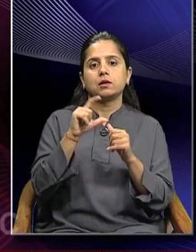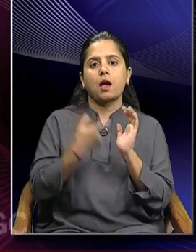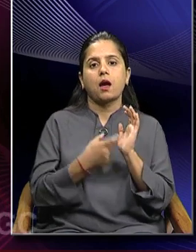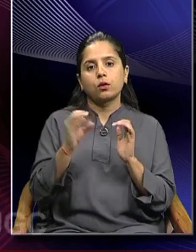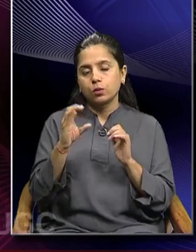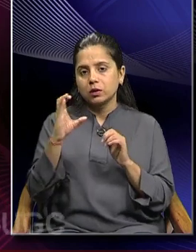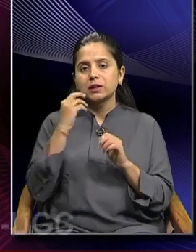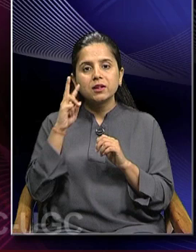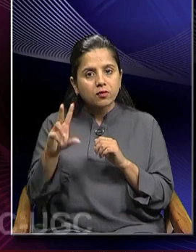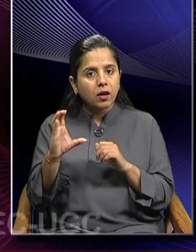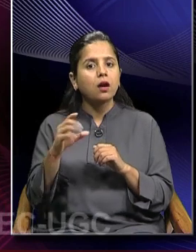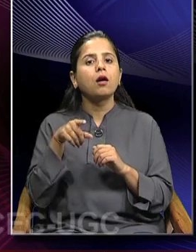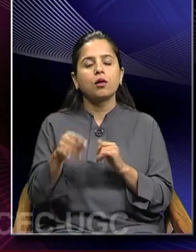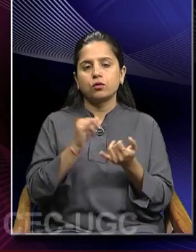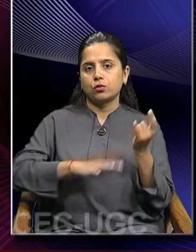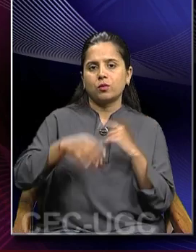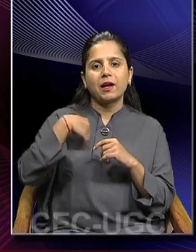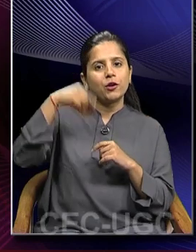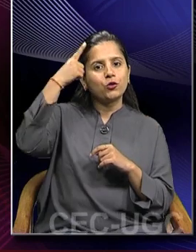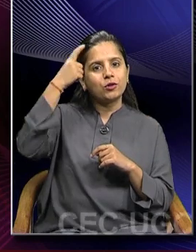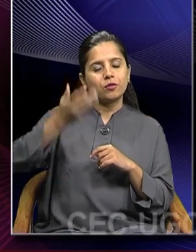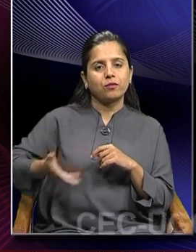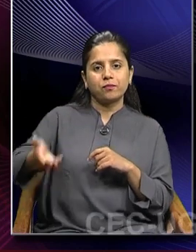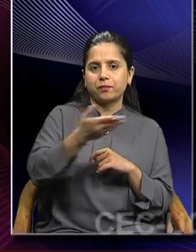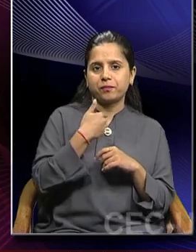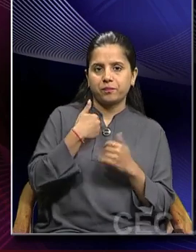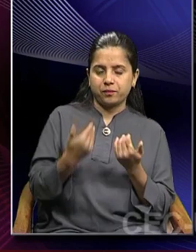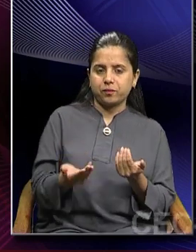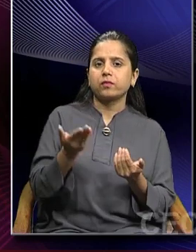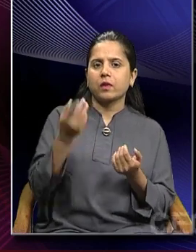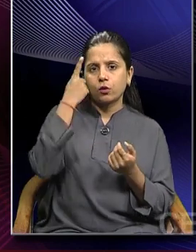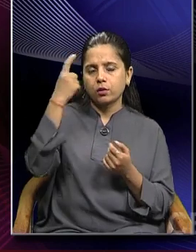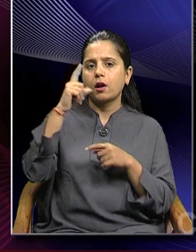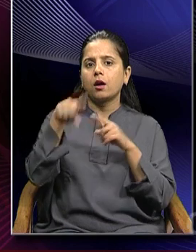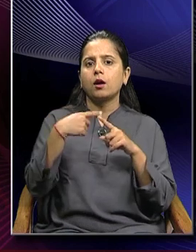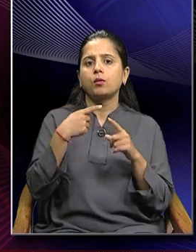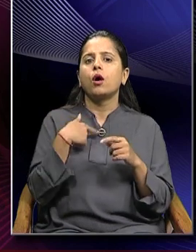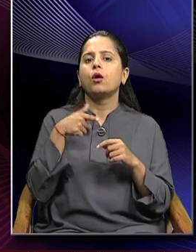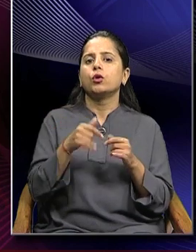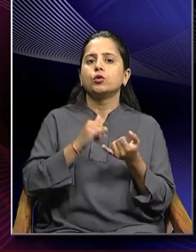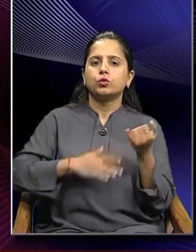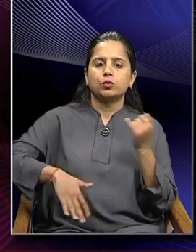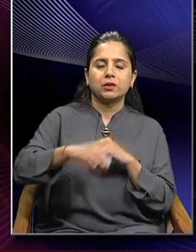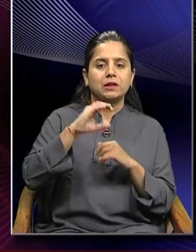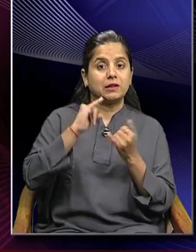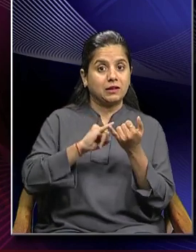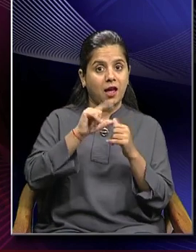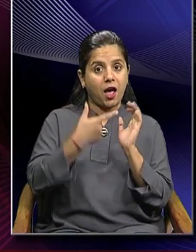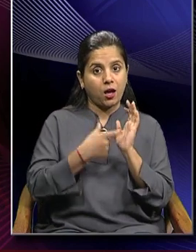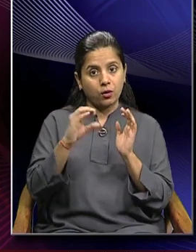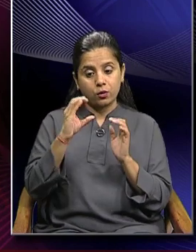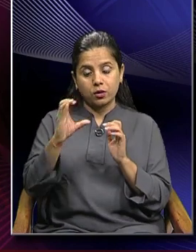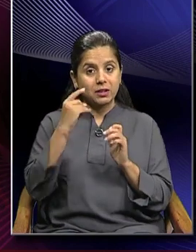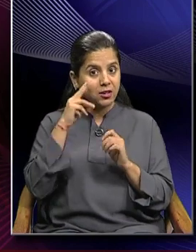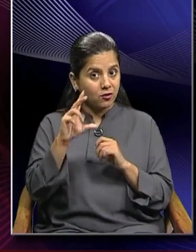society. We are dreaming here, we have started dreaming about a society which is sacro-civic society